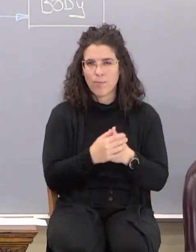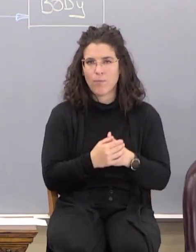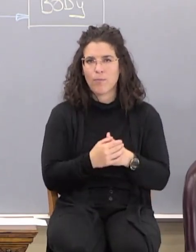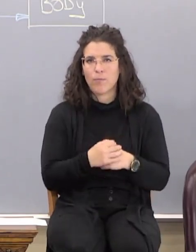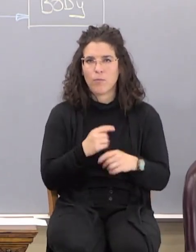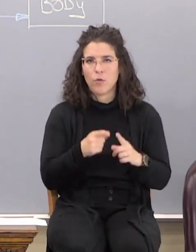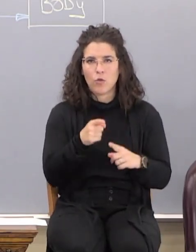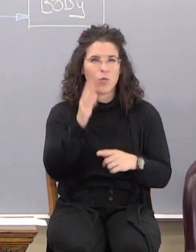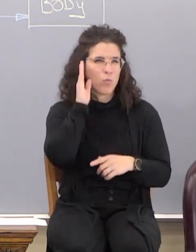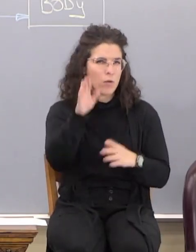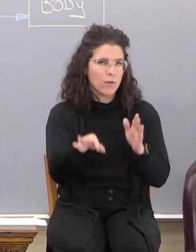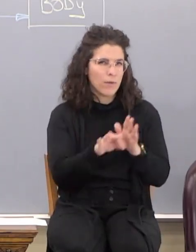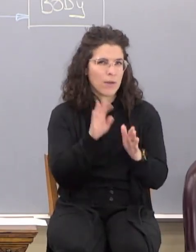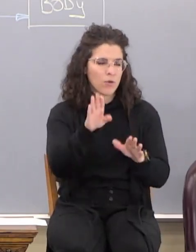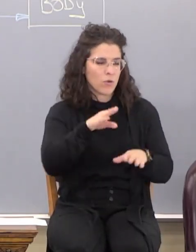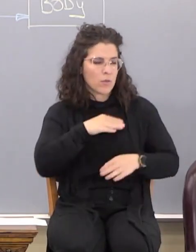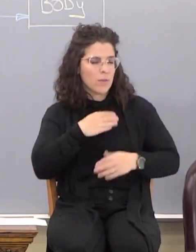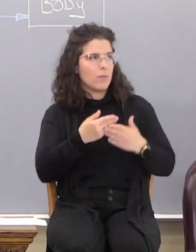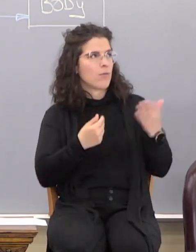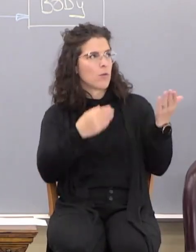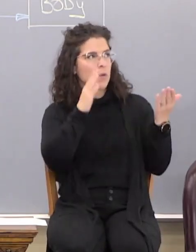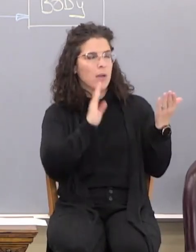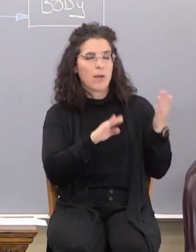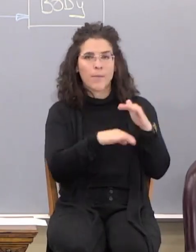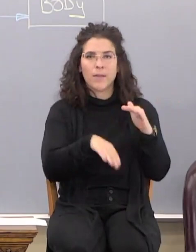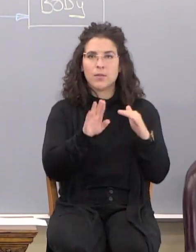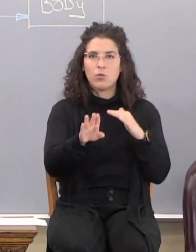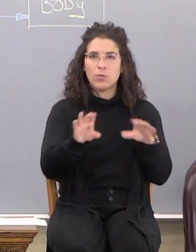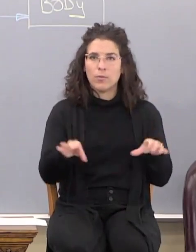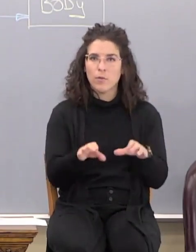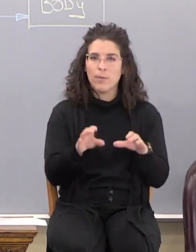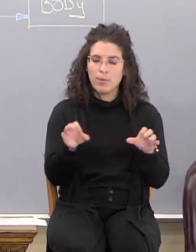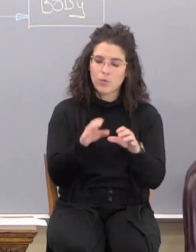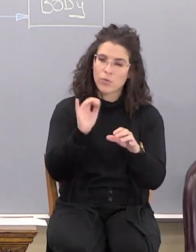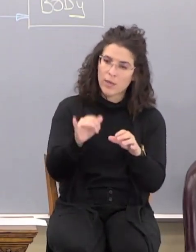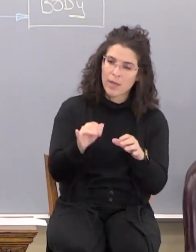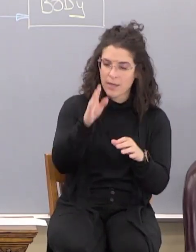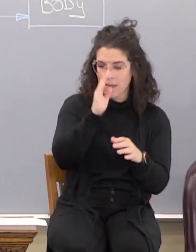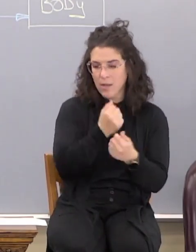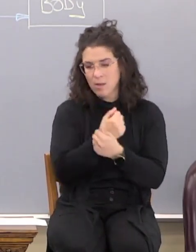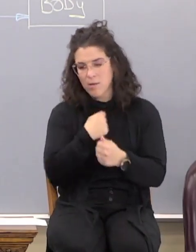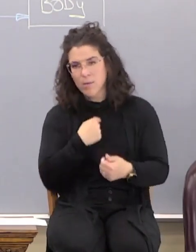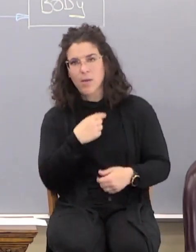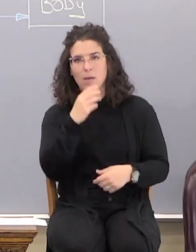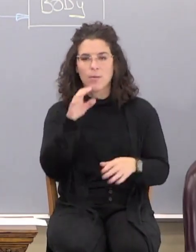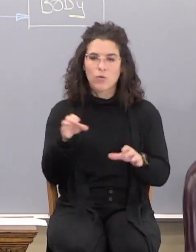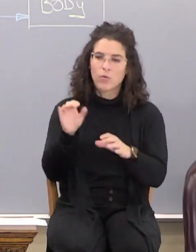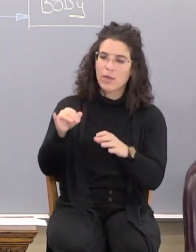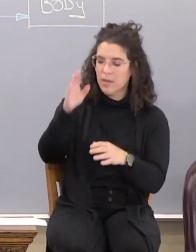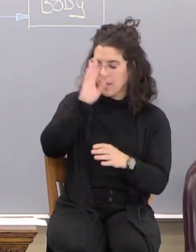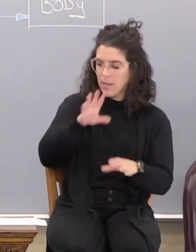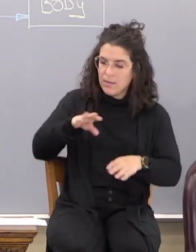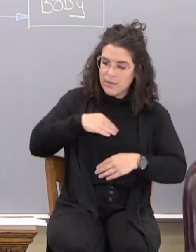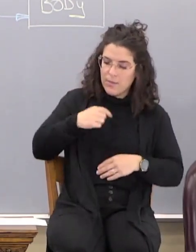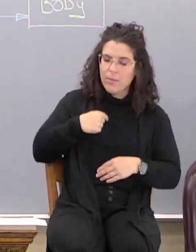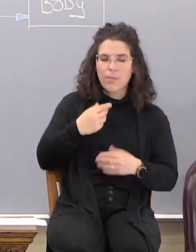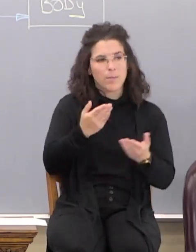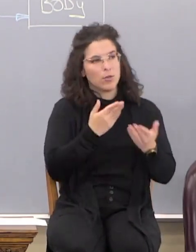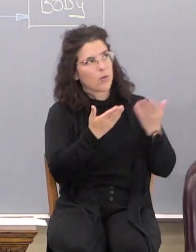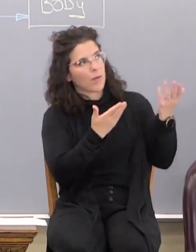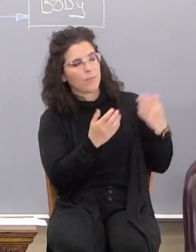When you're going to find your acceptance before God based on your performance, I'm going to do this, God's going to love me. I'm going to do this, God's going to accept me. I'm going to do this, I'm going to be